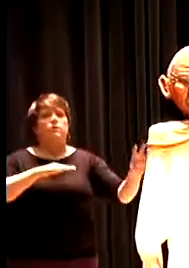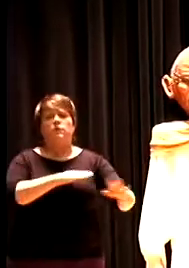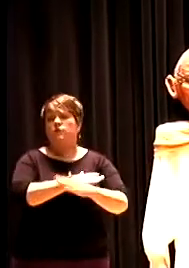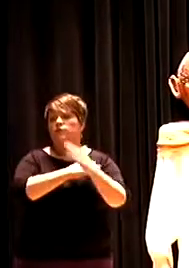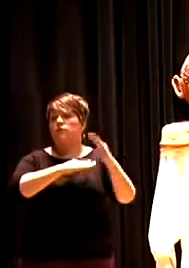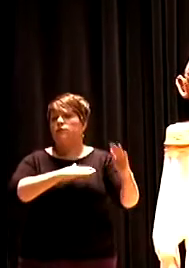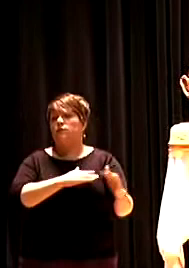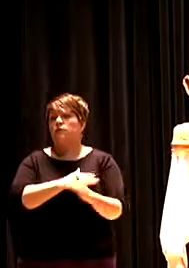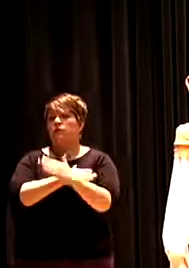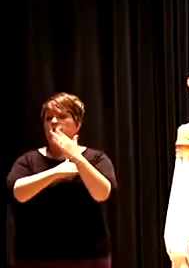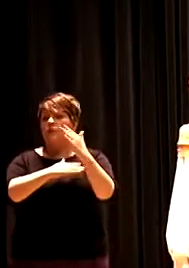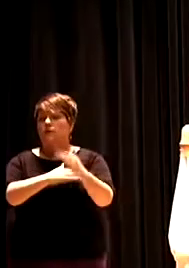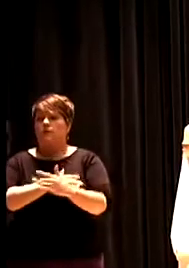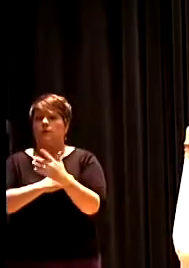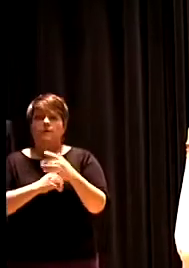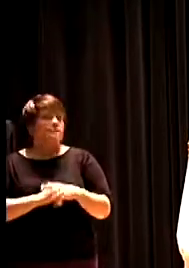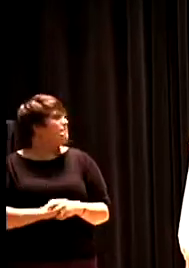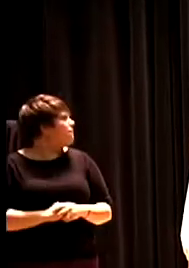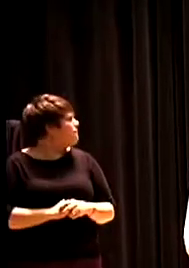rolling